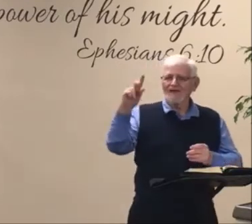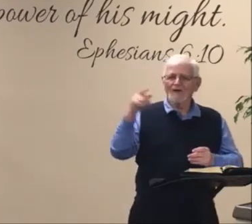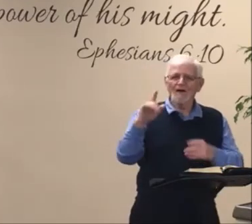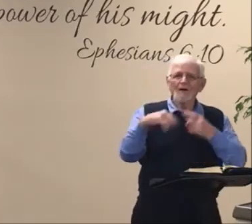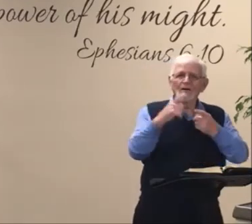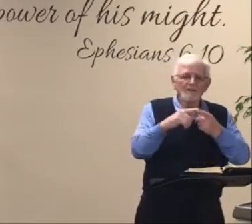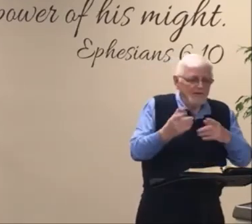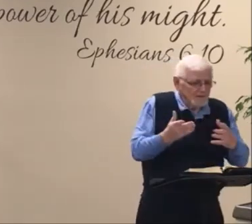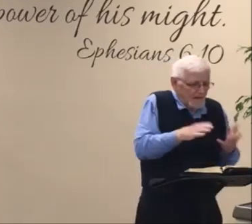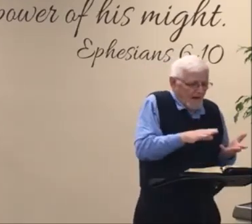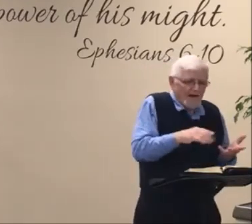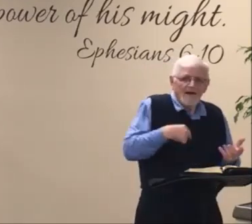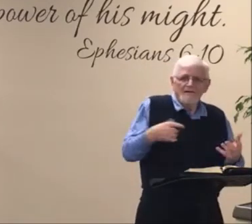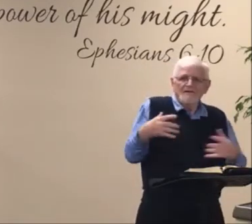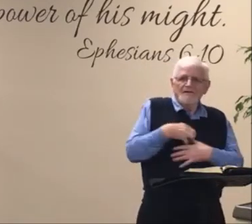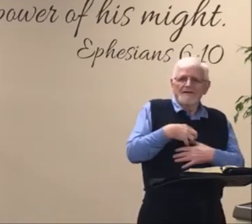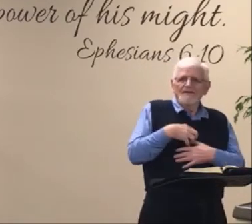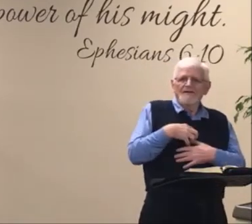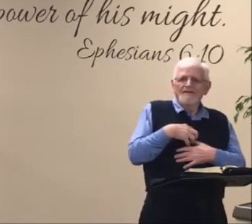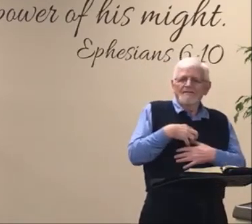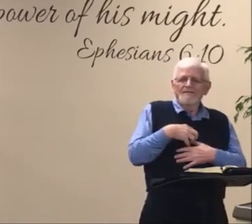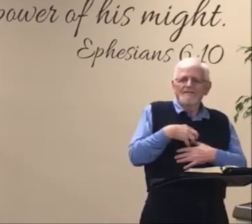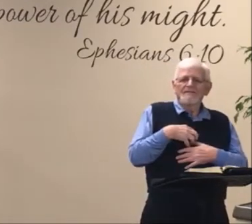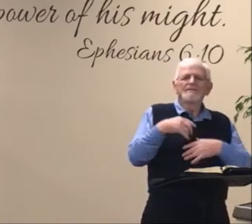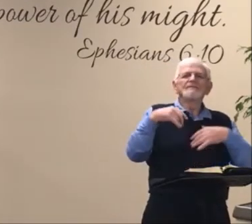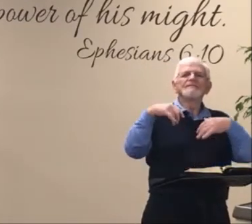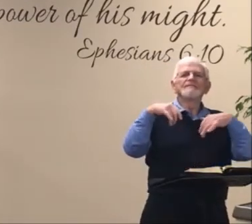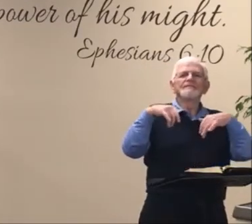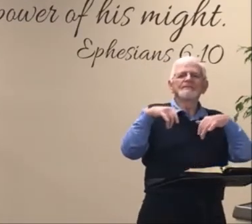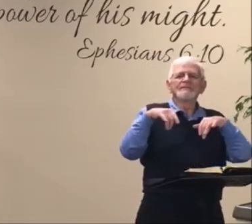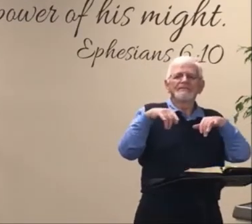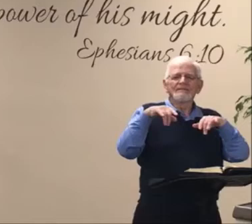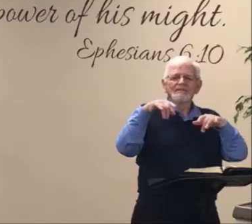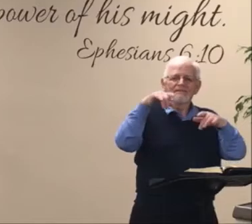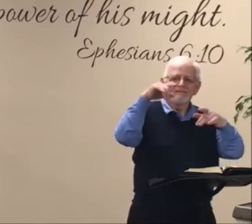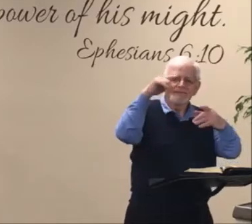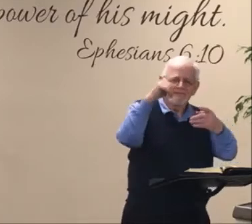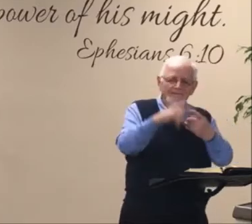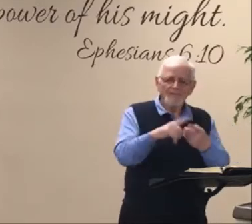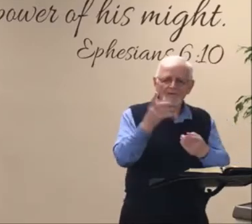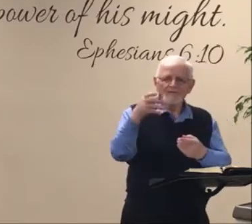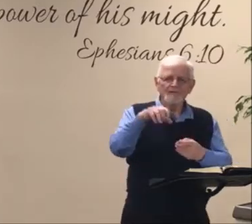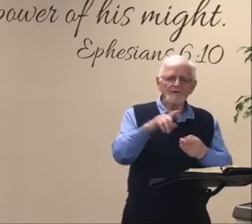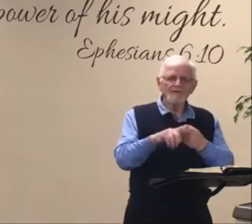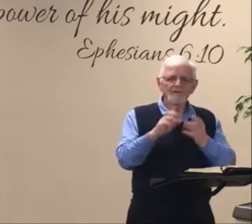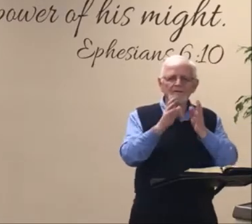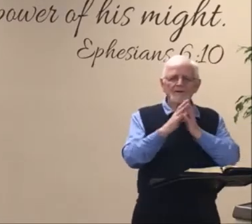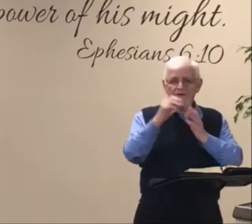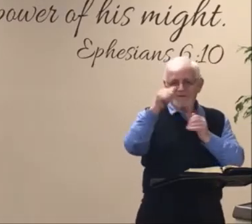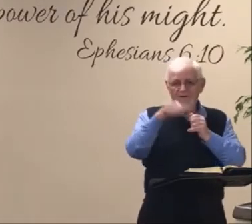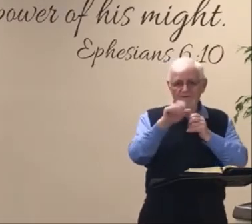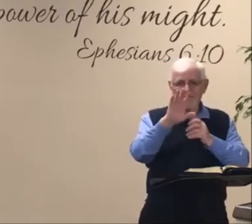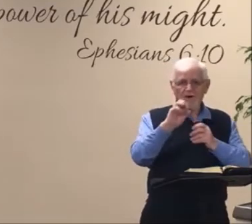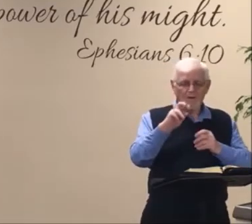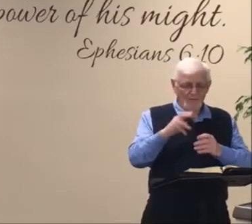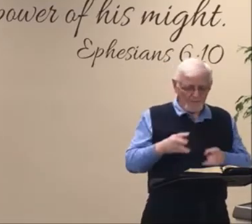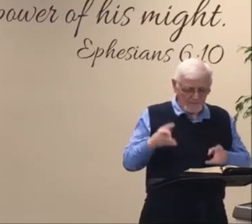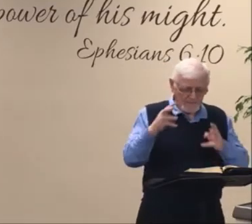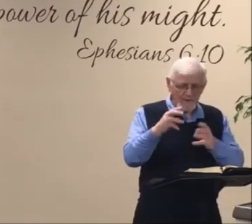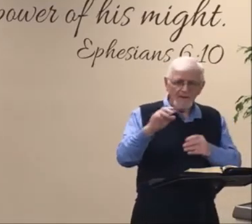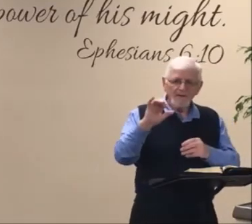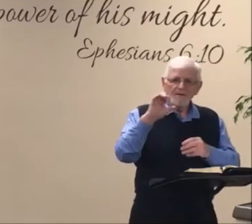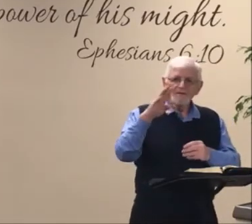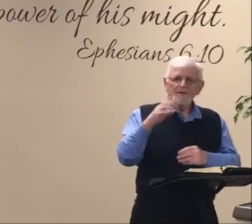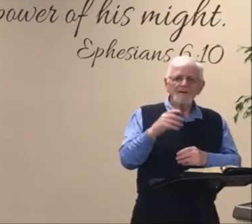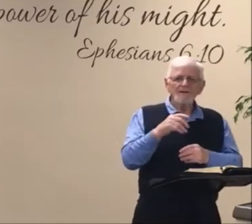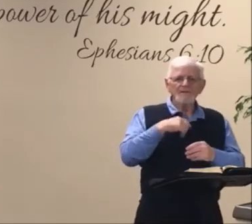Eventually, you'll be forced to pray. you remember your own vows. Look at verse 9. Jacob said, O God